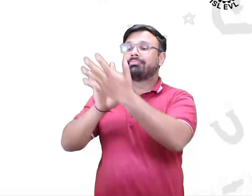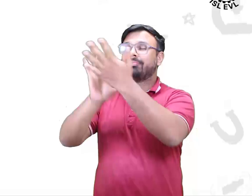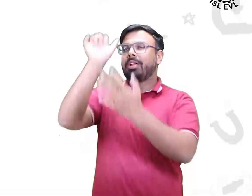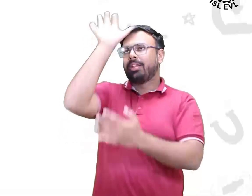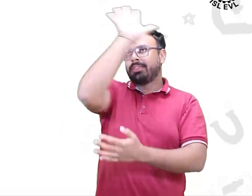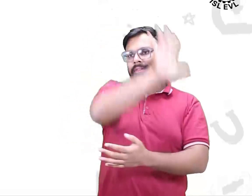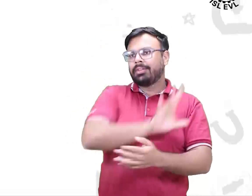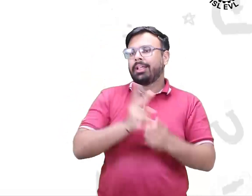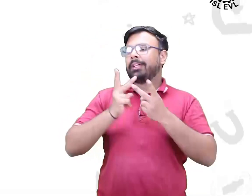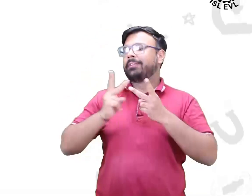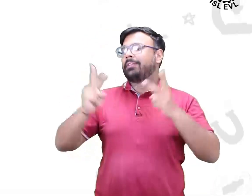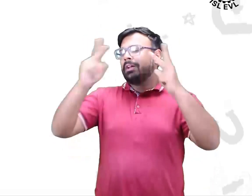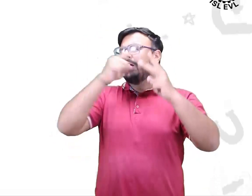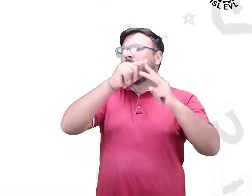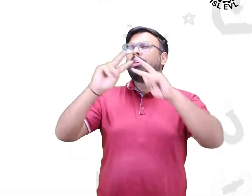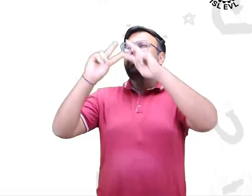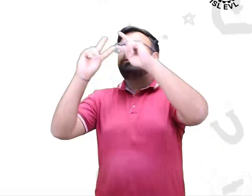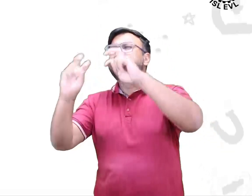India.